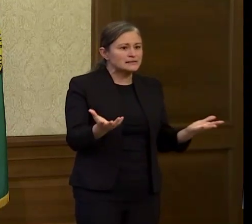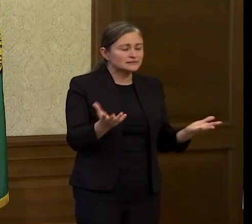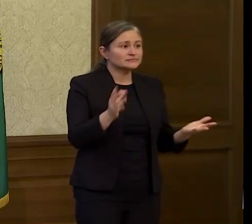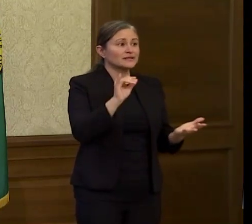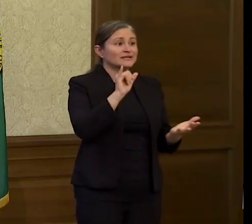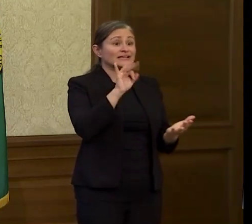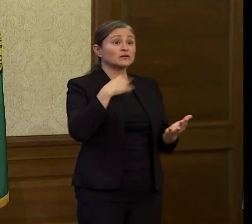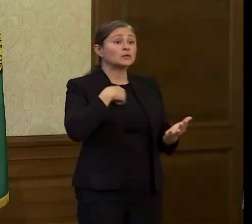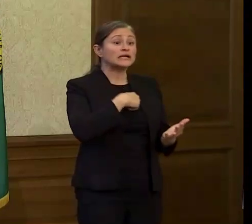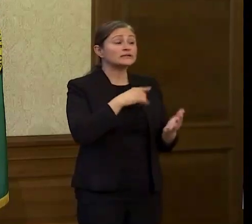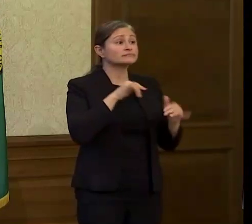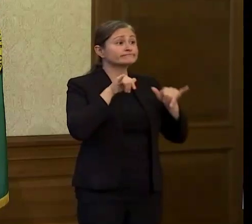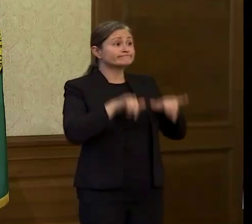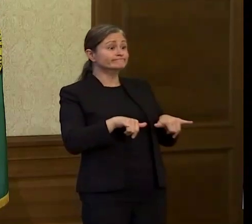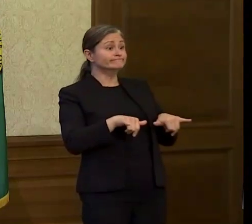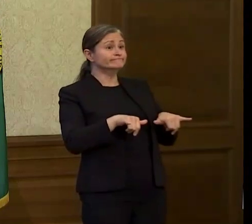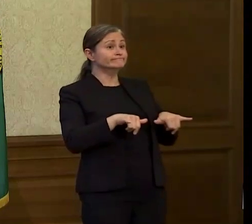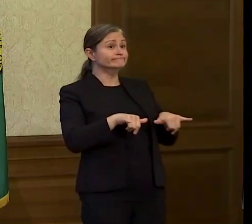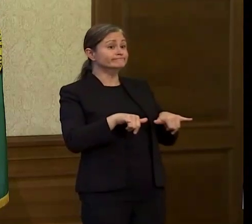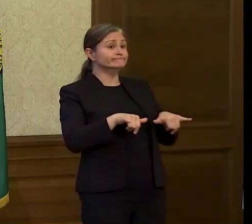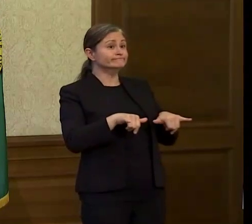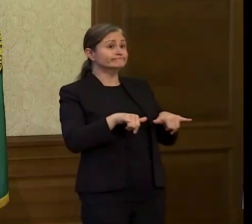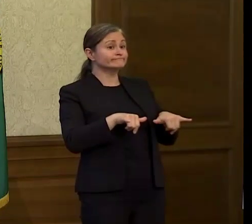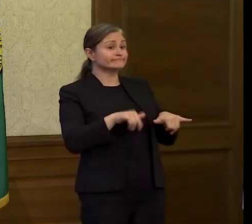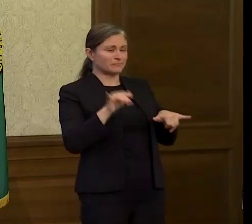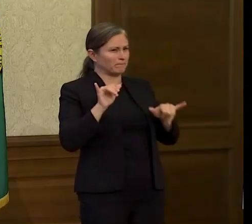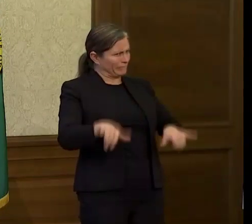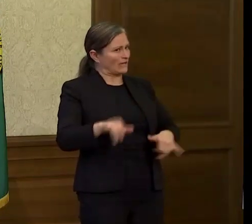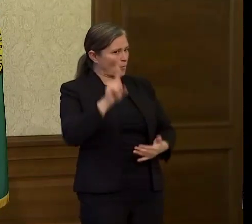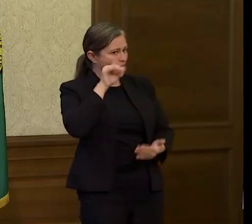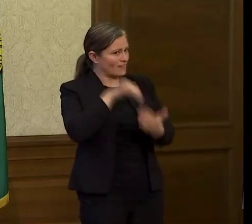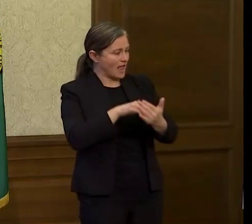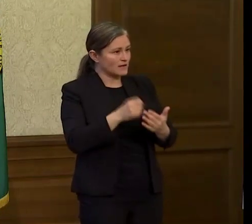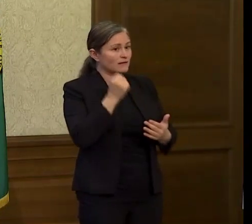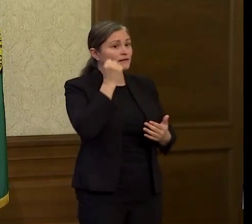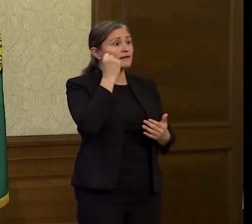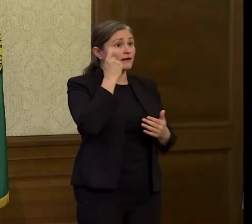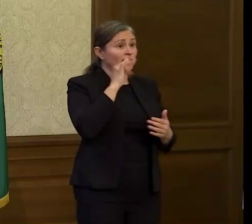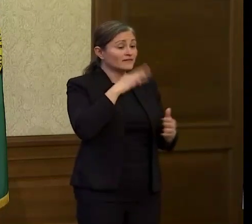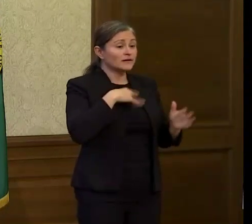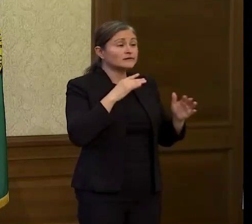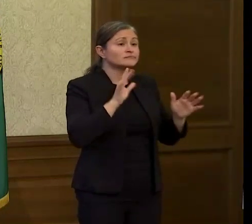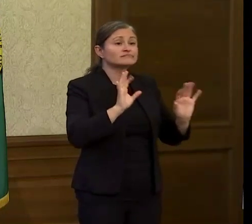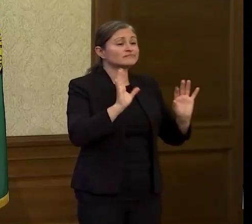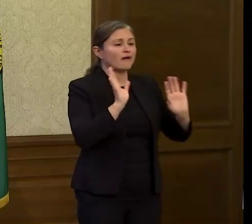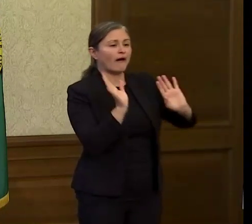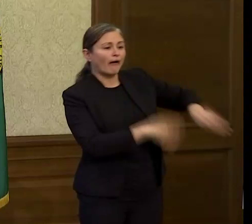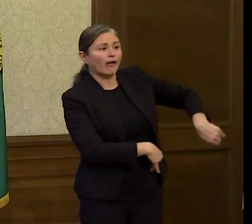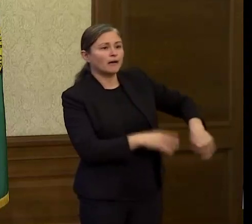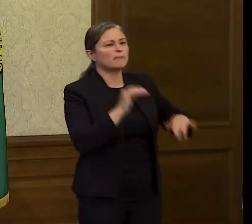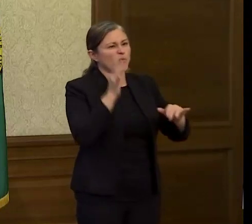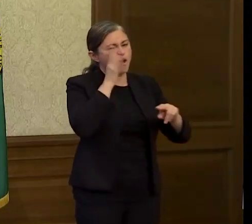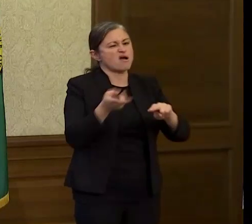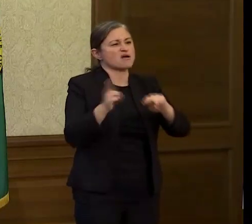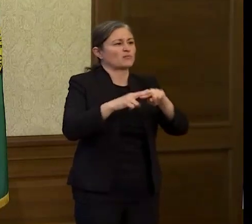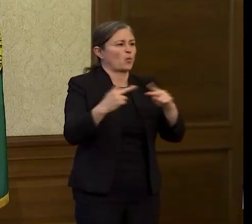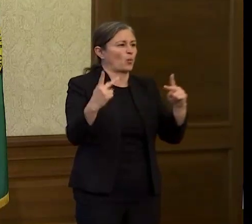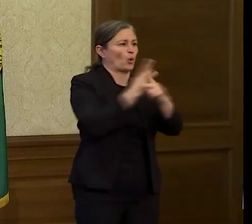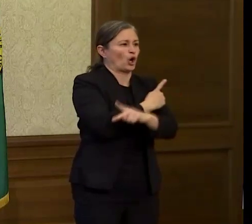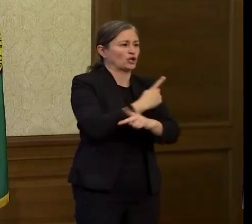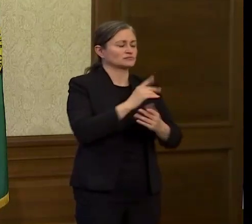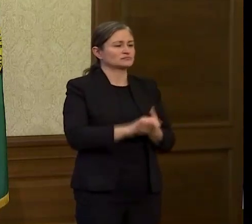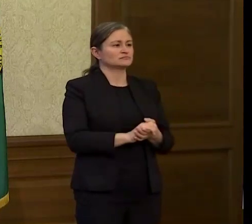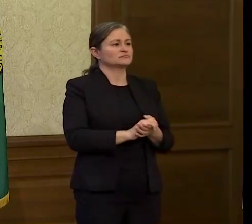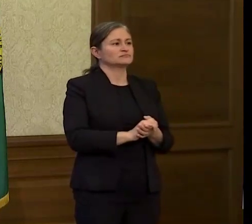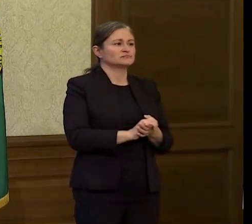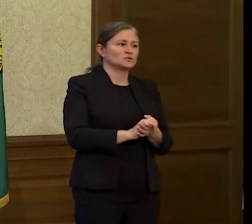The science is clear. More people will die if we stop now. I'd like to show you a chart that